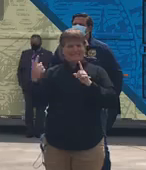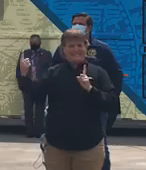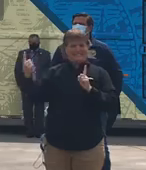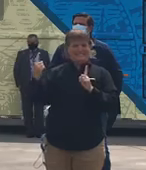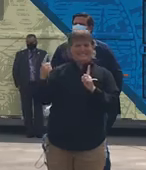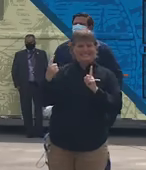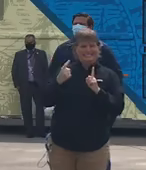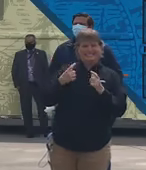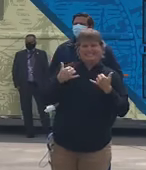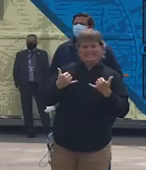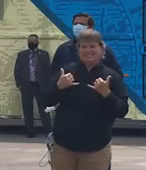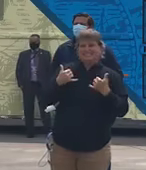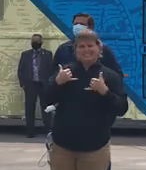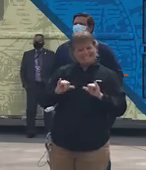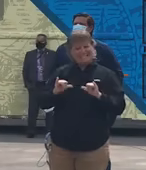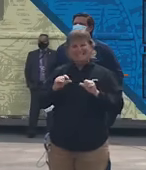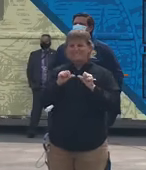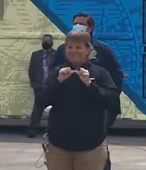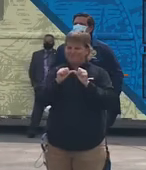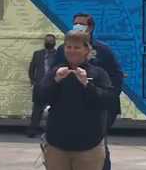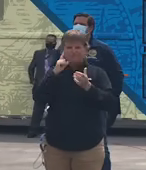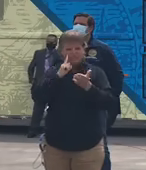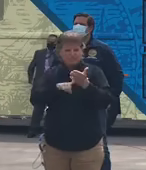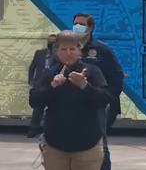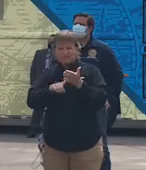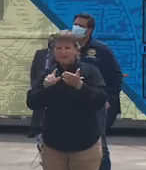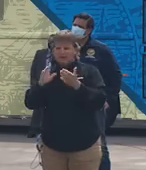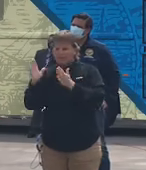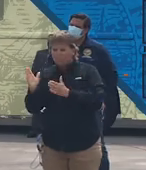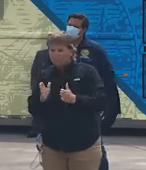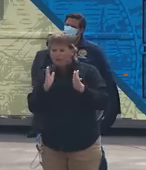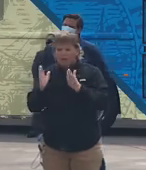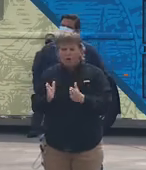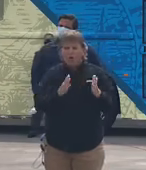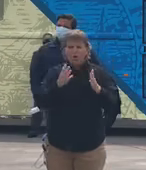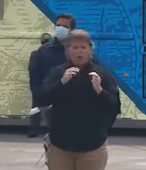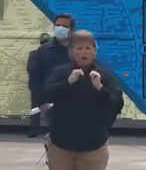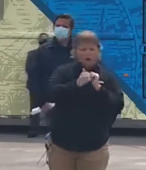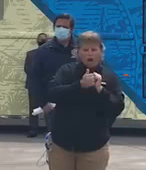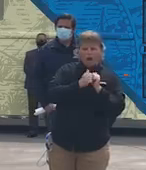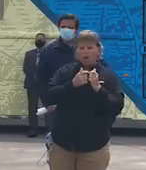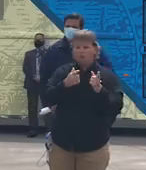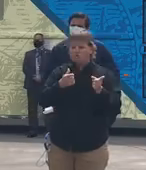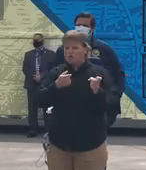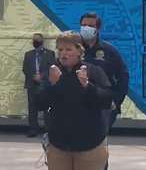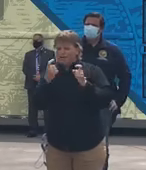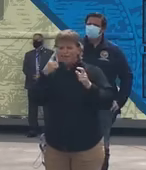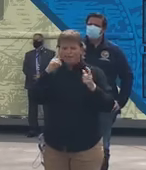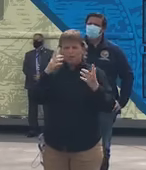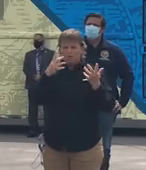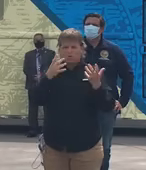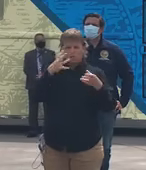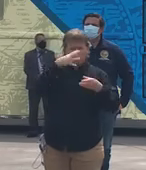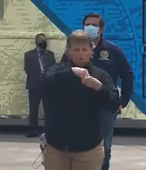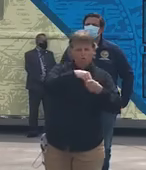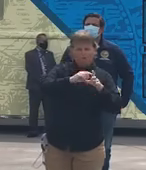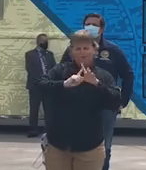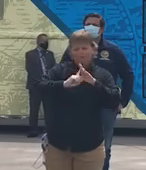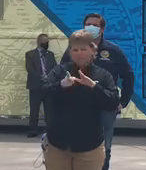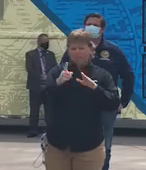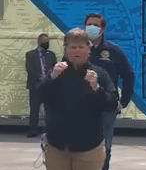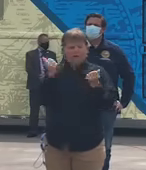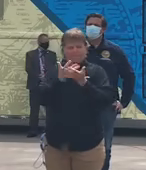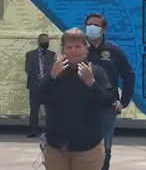at our plans, redevelop them with COVID-19. How do we look at evacuations? How do we do that? Do we have stay-at-home orders and